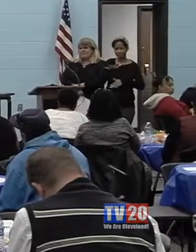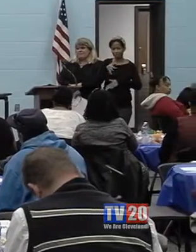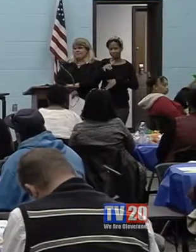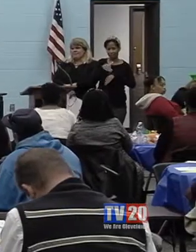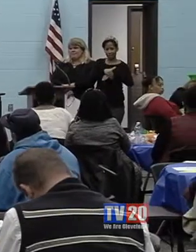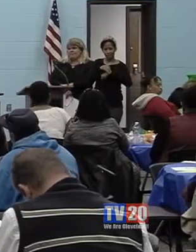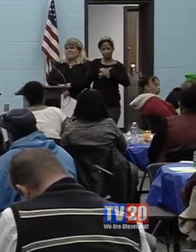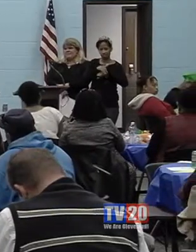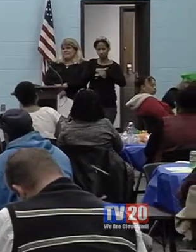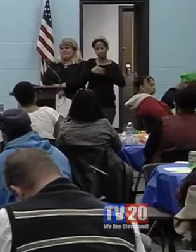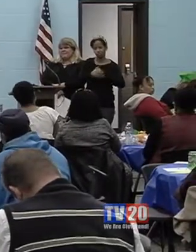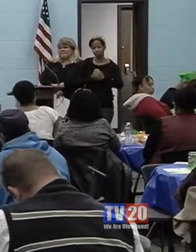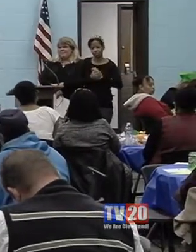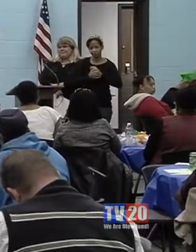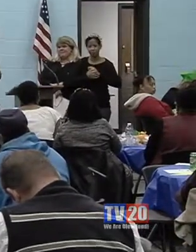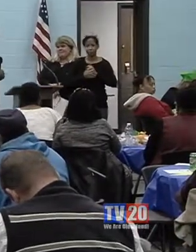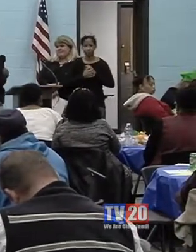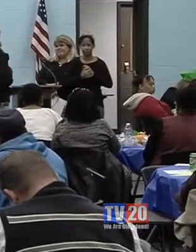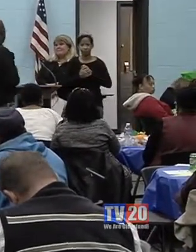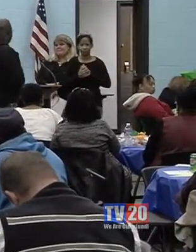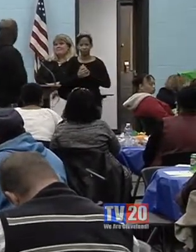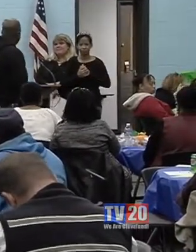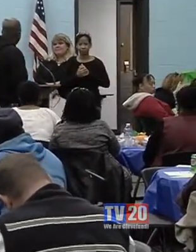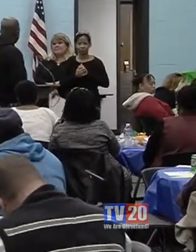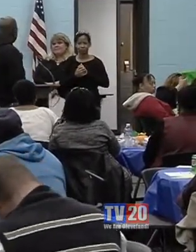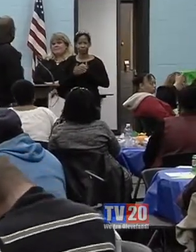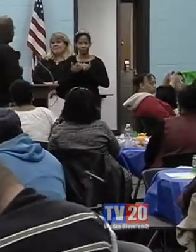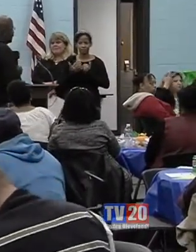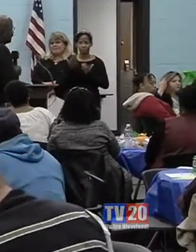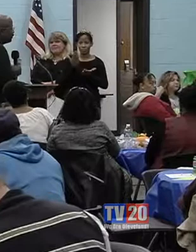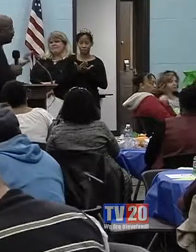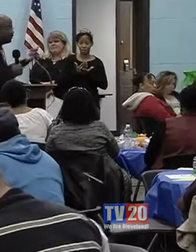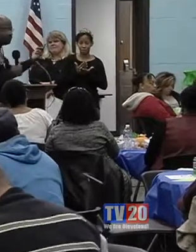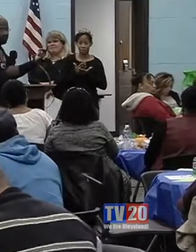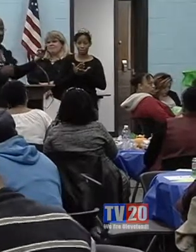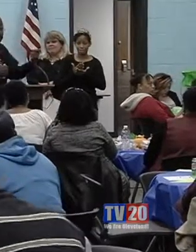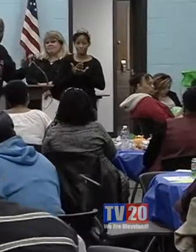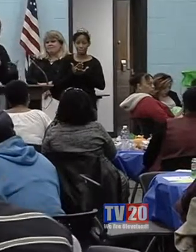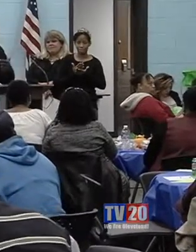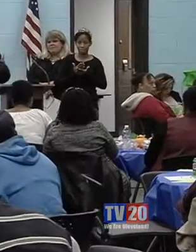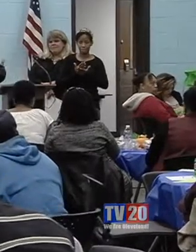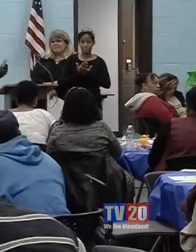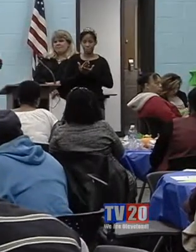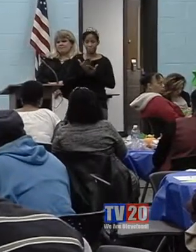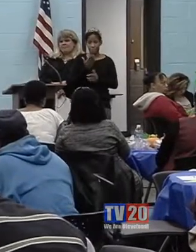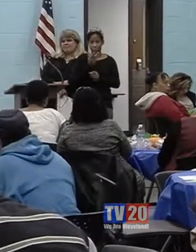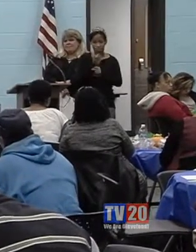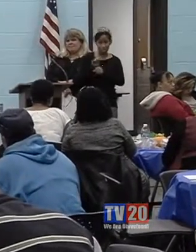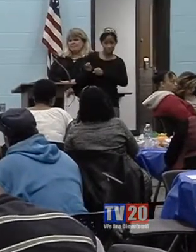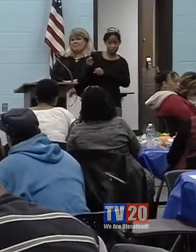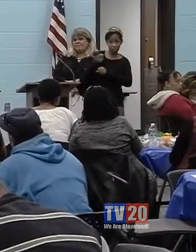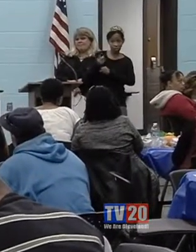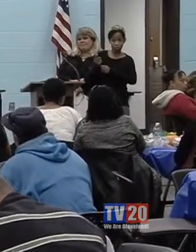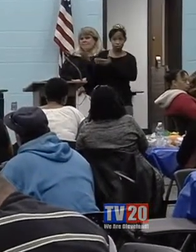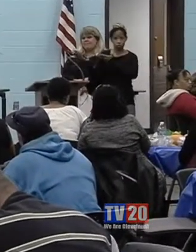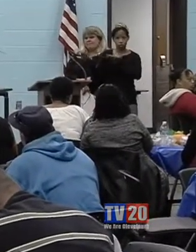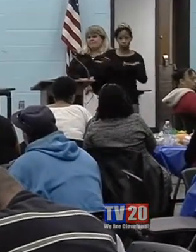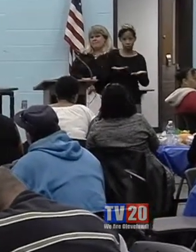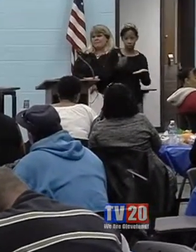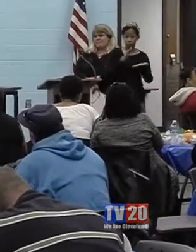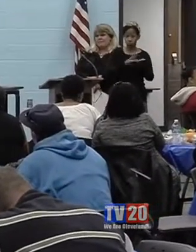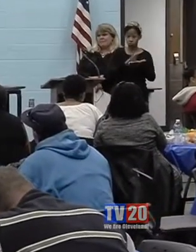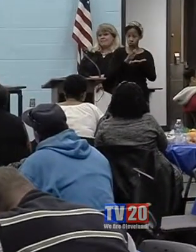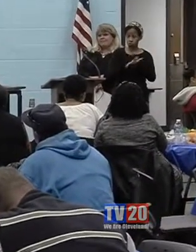would get them to start thinking, and we moved away from that. We should bring them back into it. And